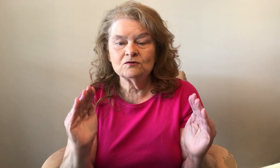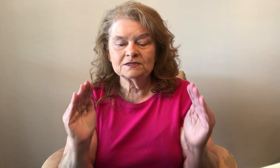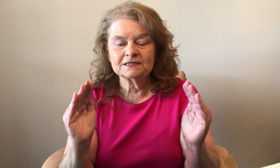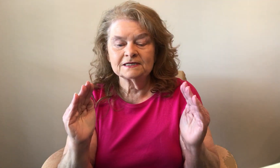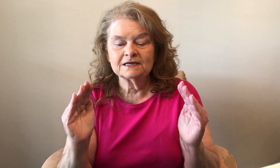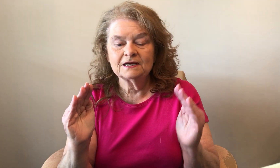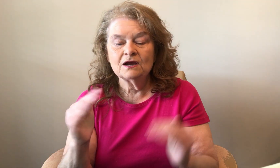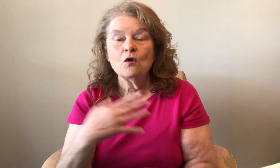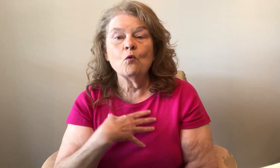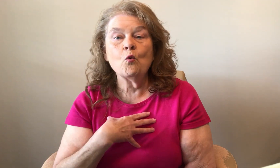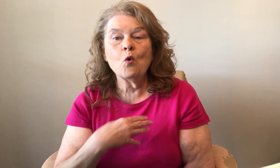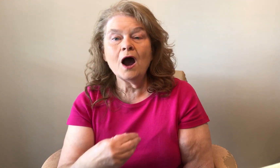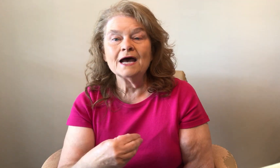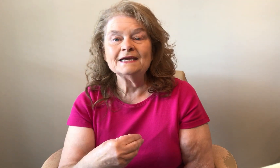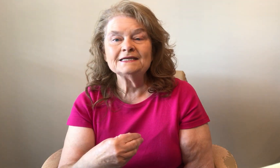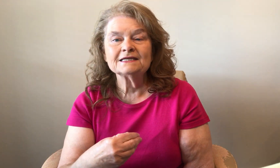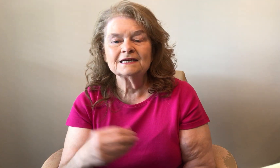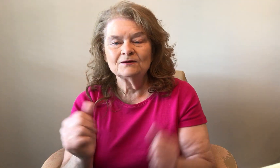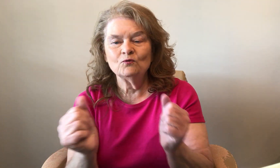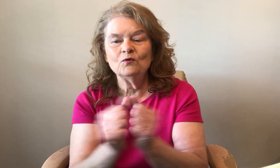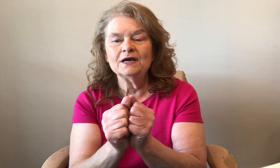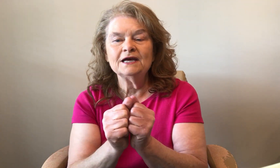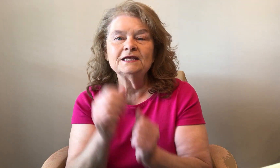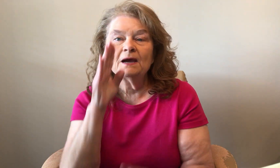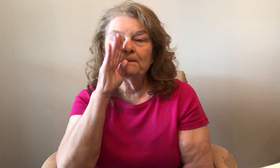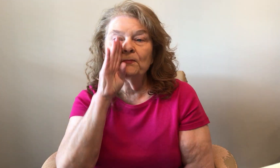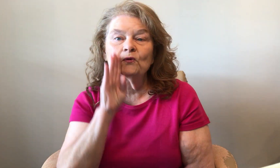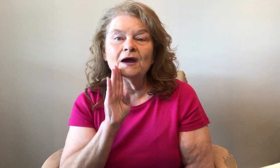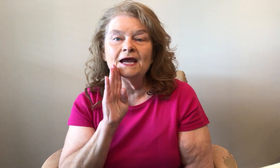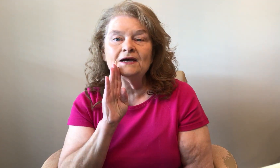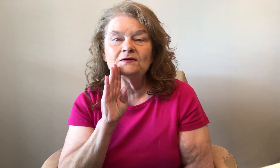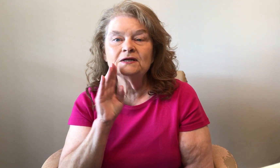house white with brown